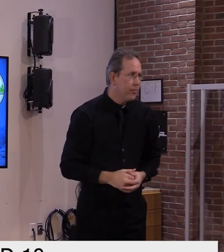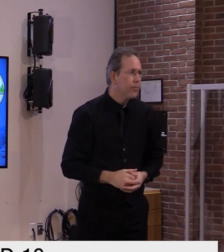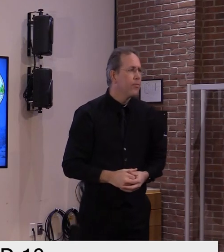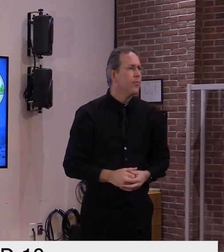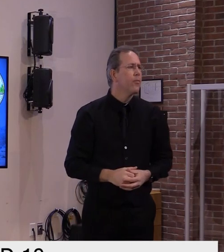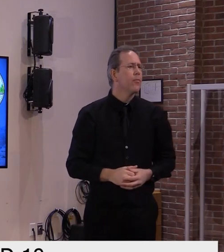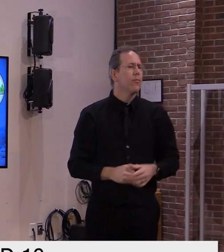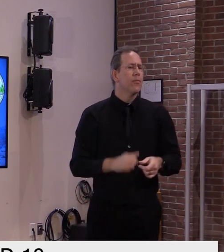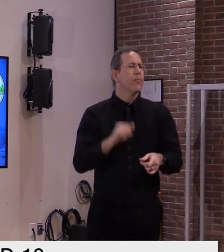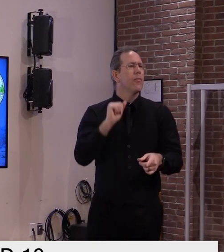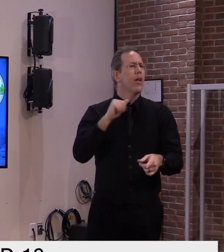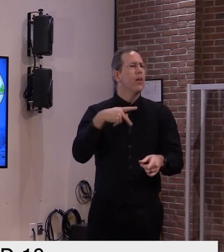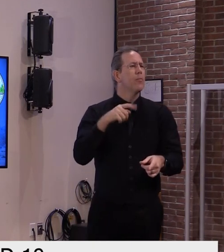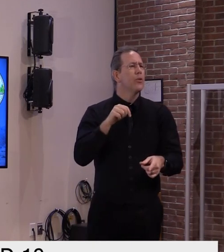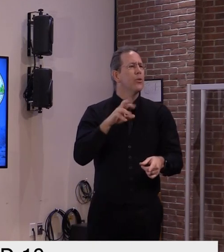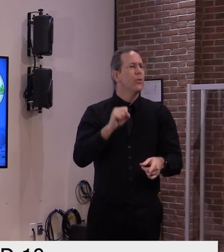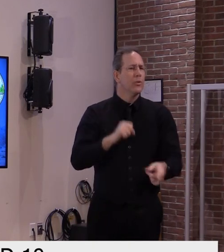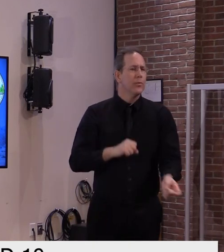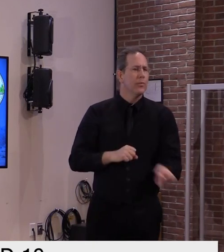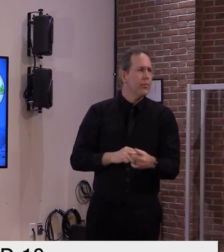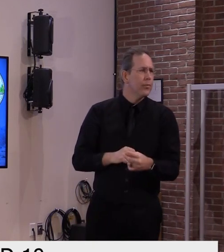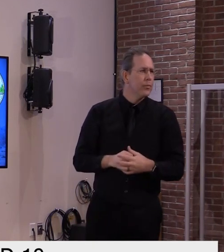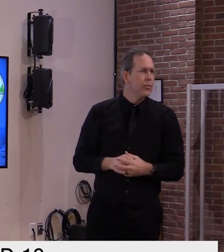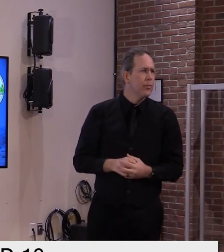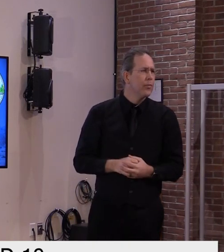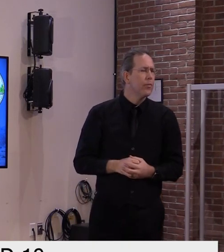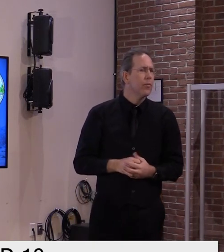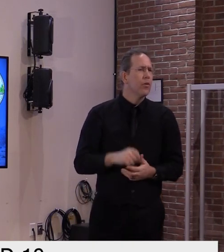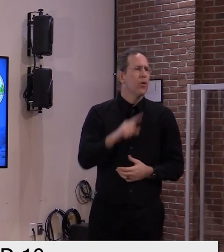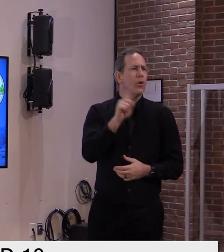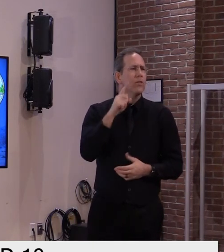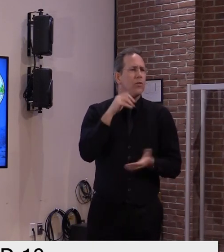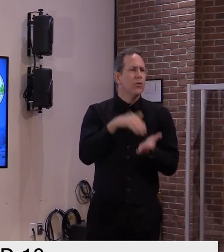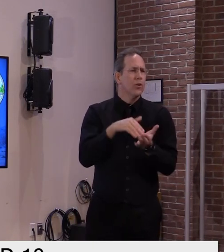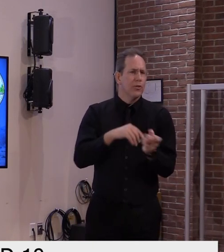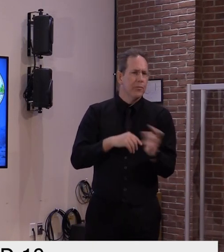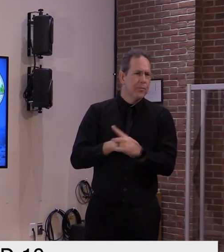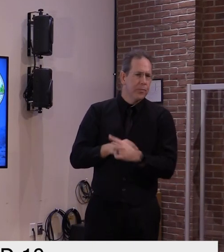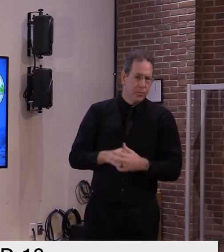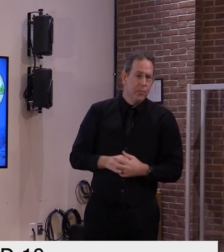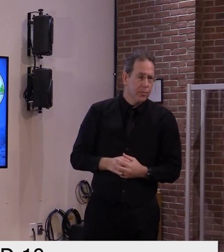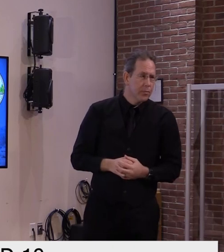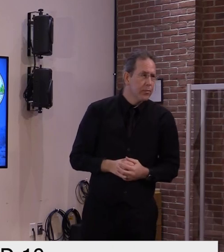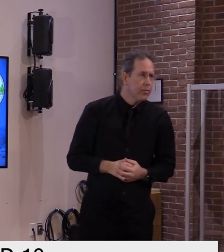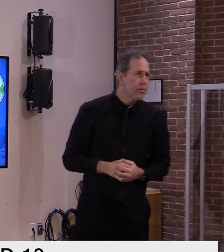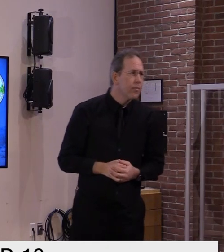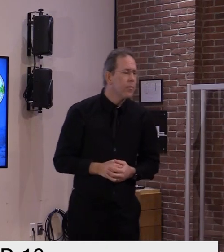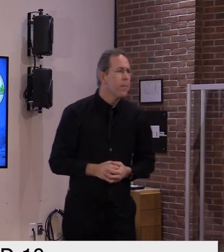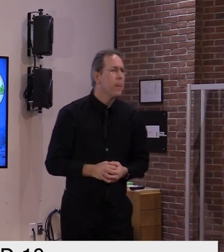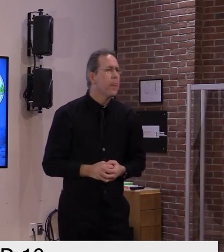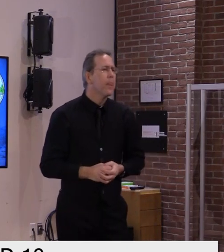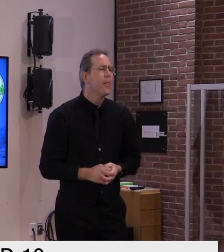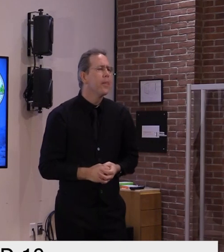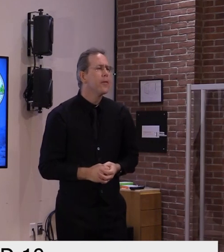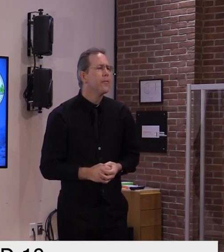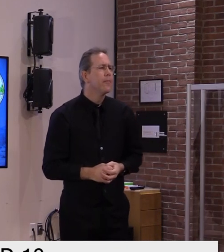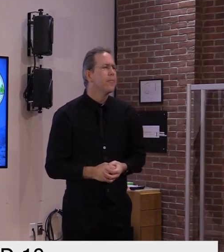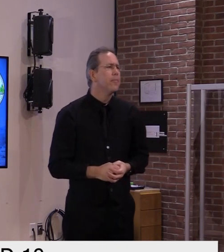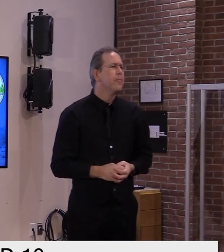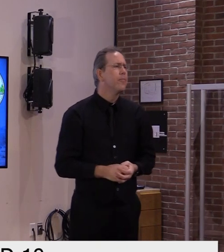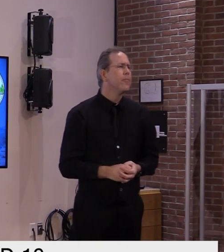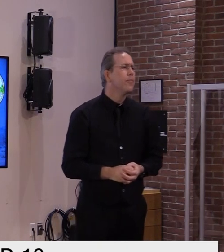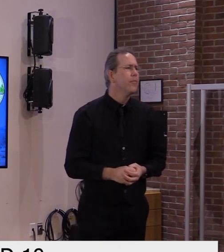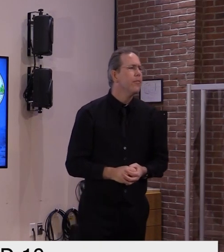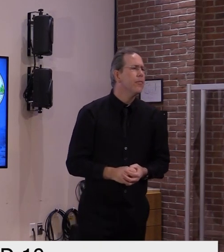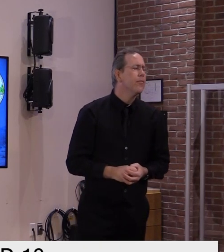Dr. Levine, I've asked variations on this question before, but I'm curious, now that people are starting to be vaccinated,